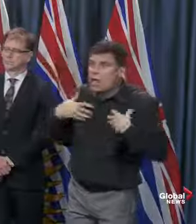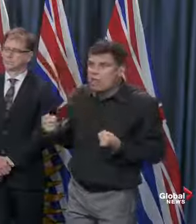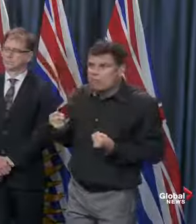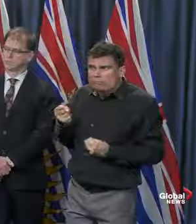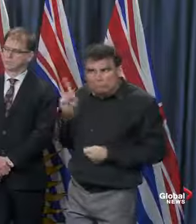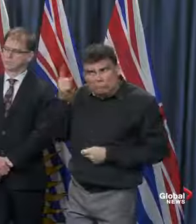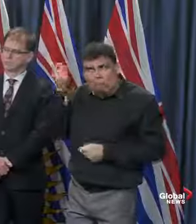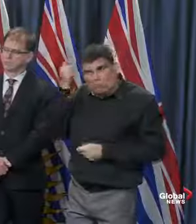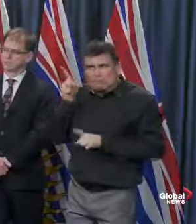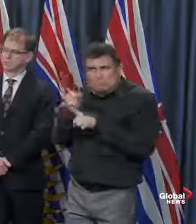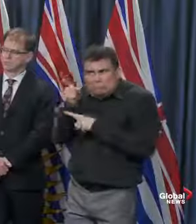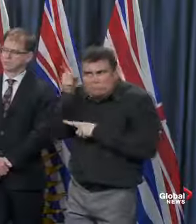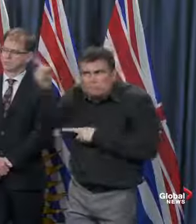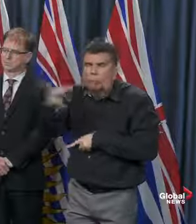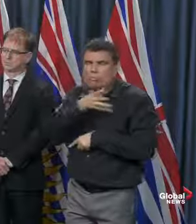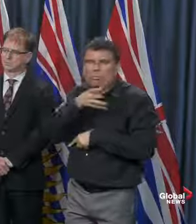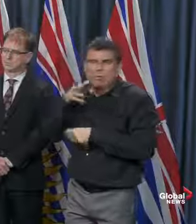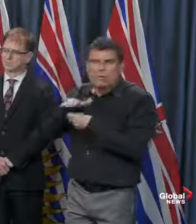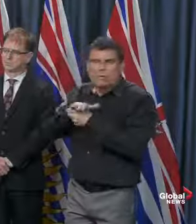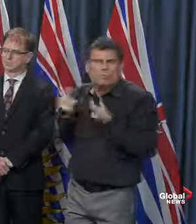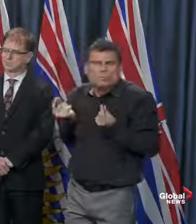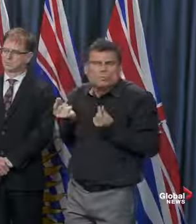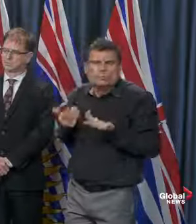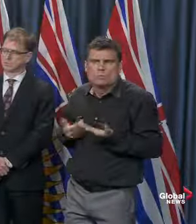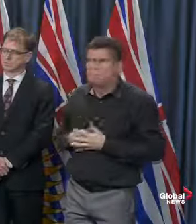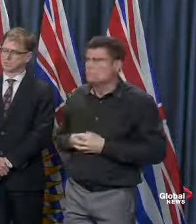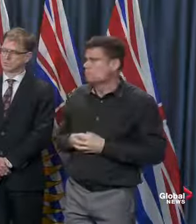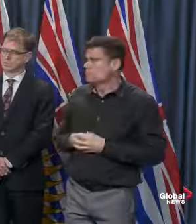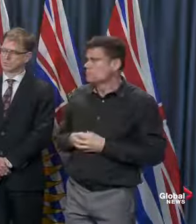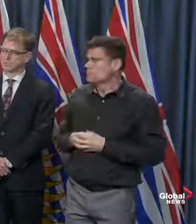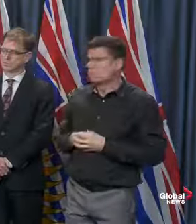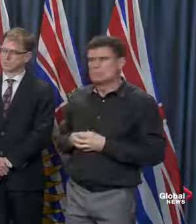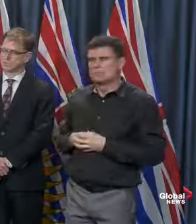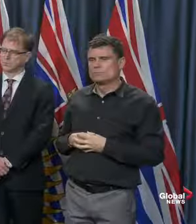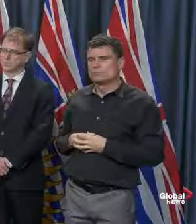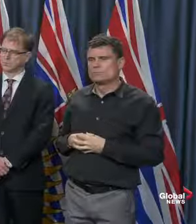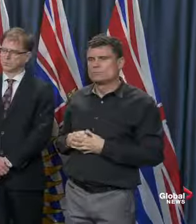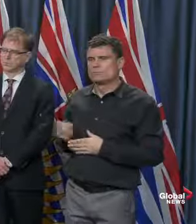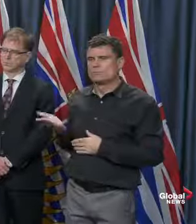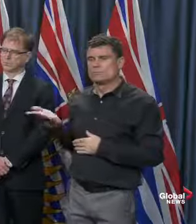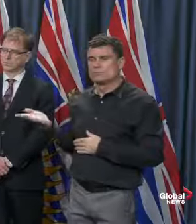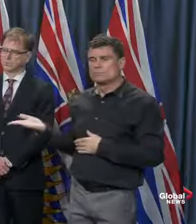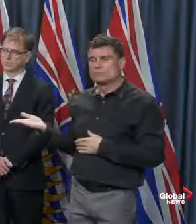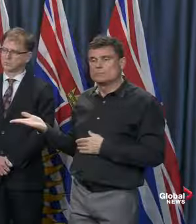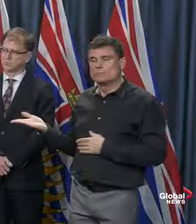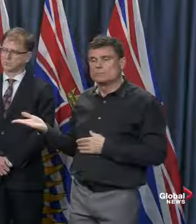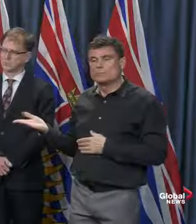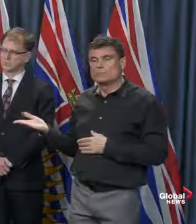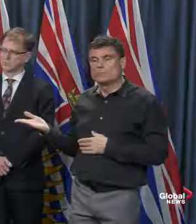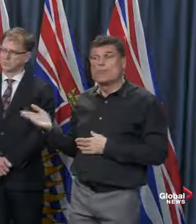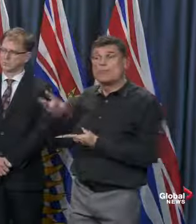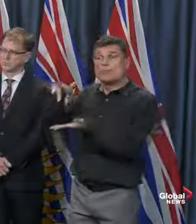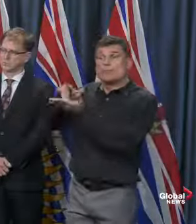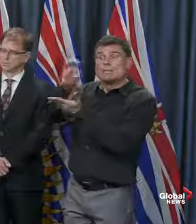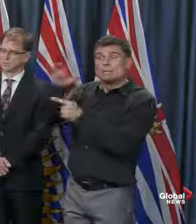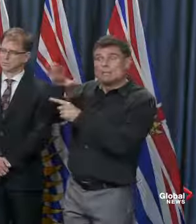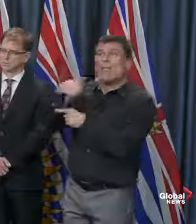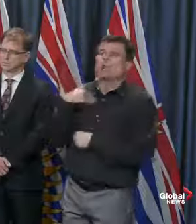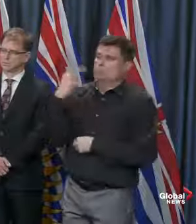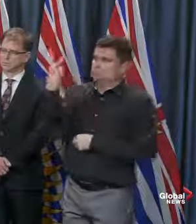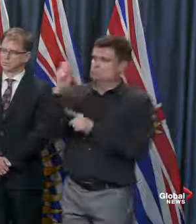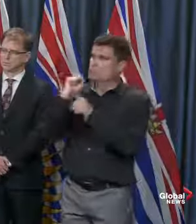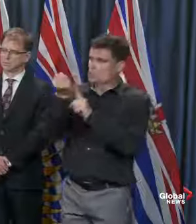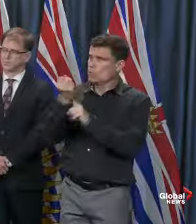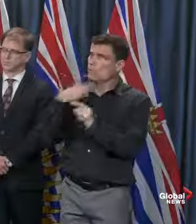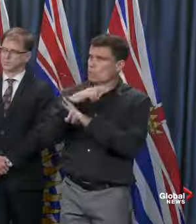As far as I'm aware, there are 2 cases in Interior Health at this time. And I know other people are